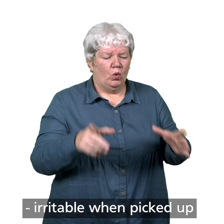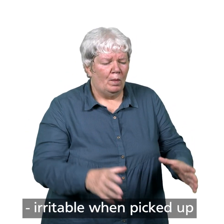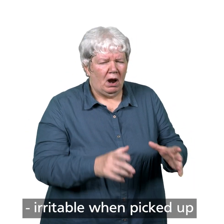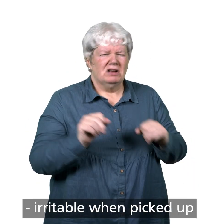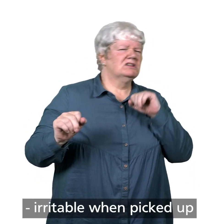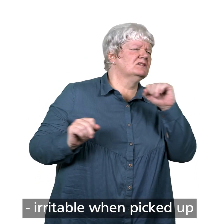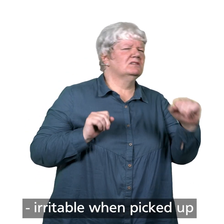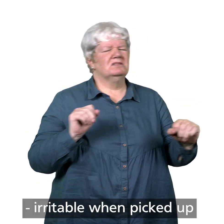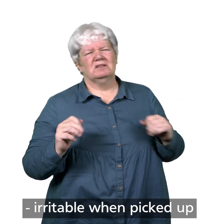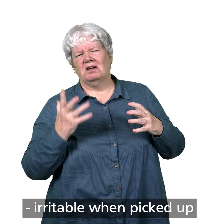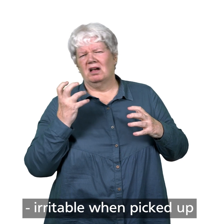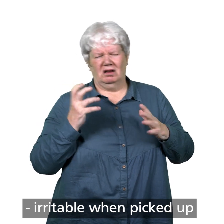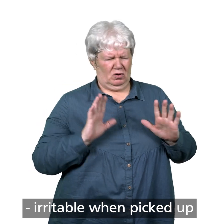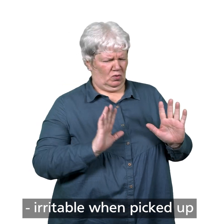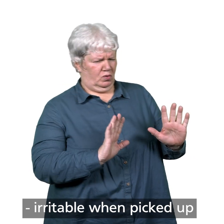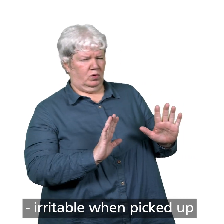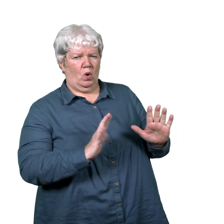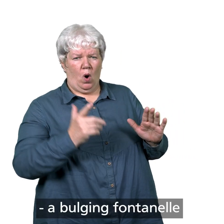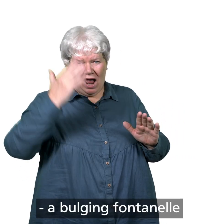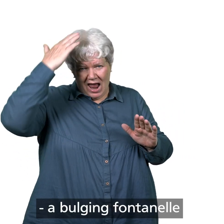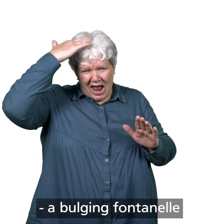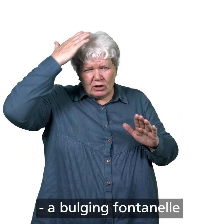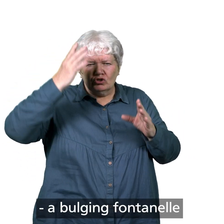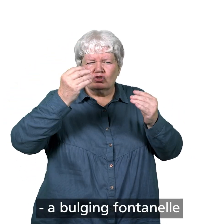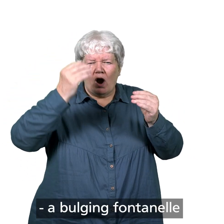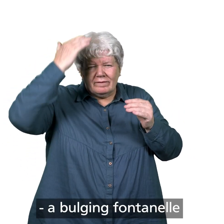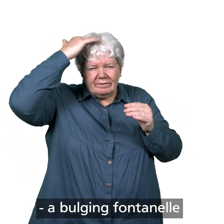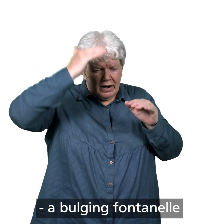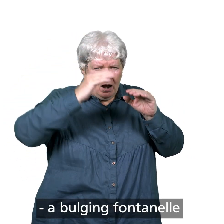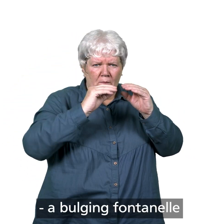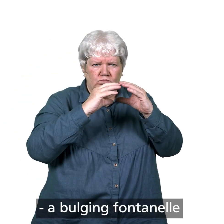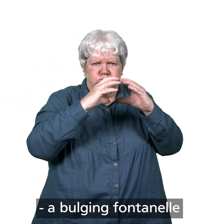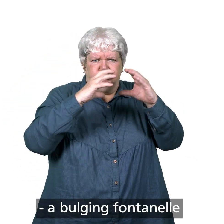irritable when picked up, a bulging fontanelle,